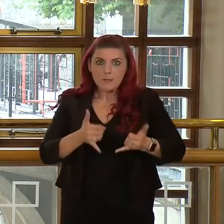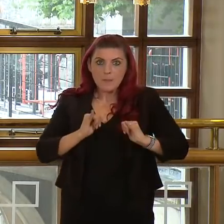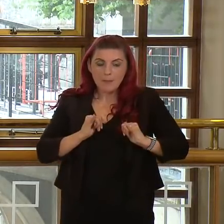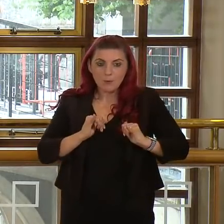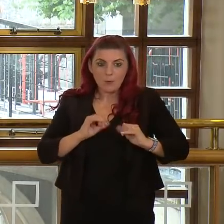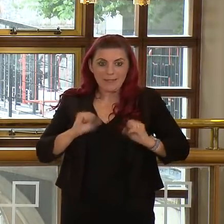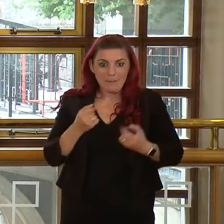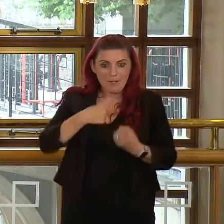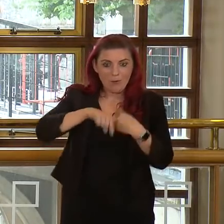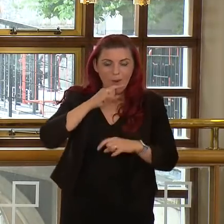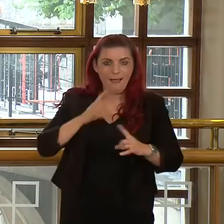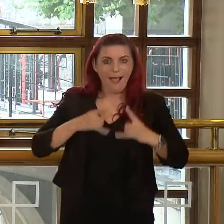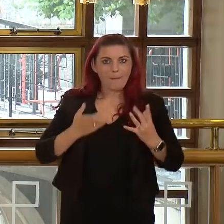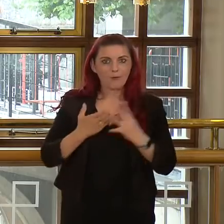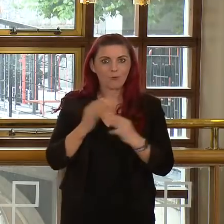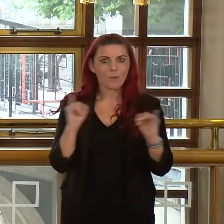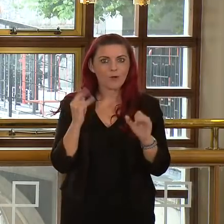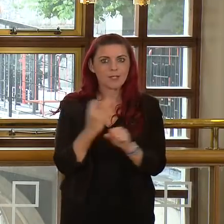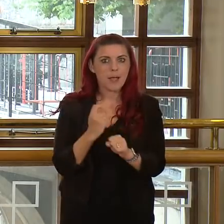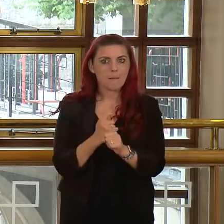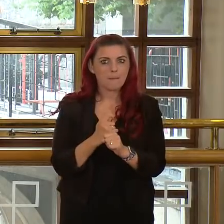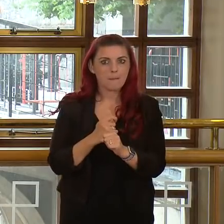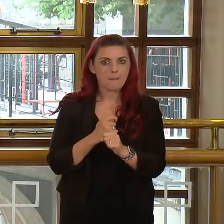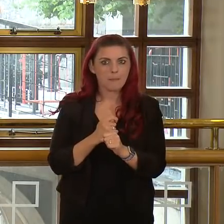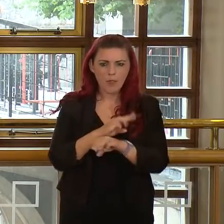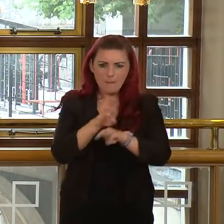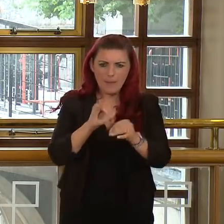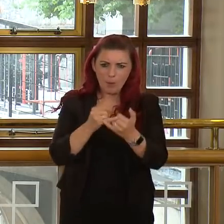emergency. They are the people all around us.